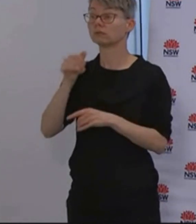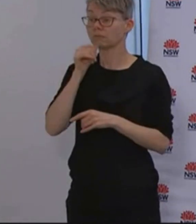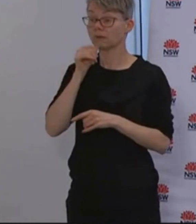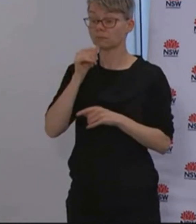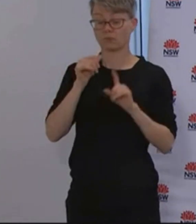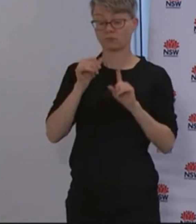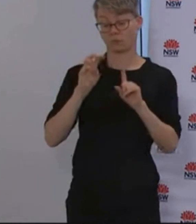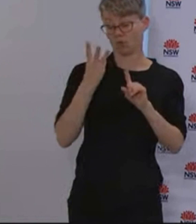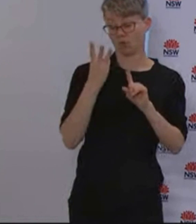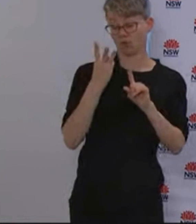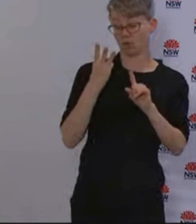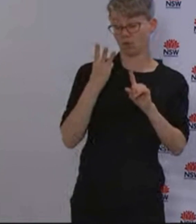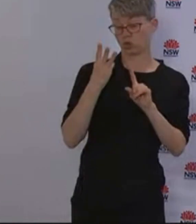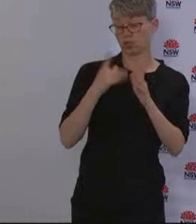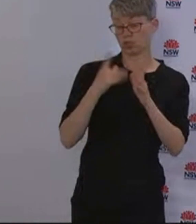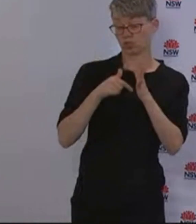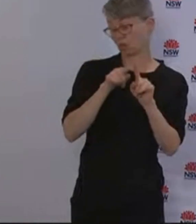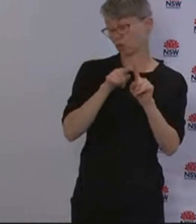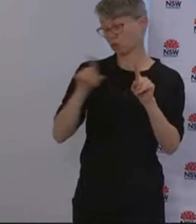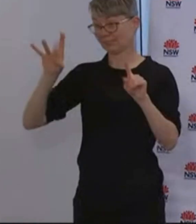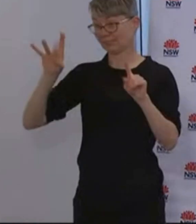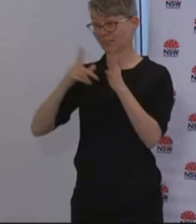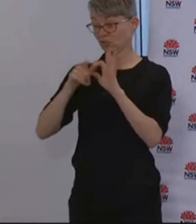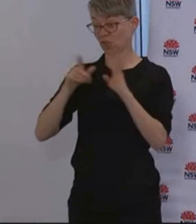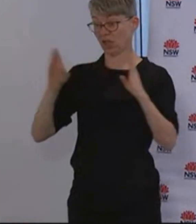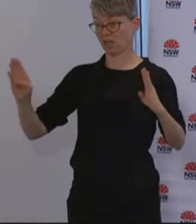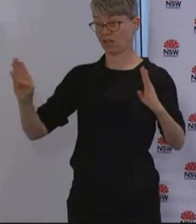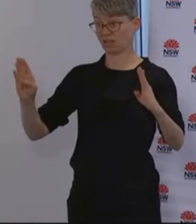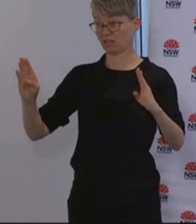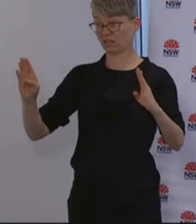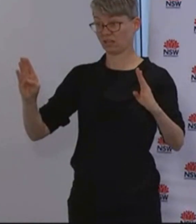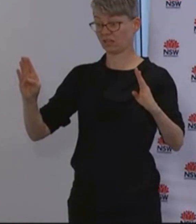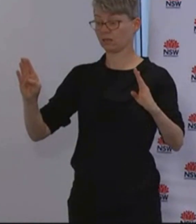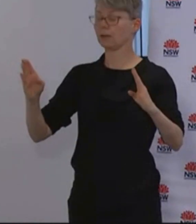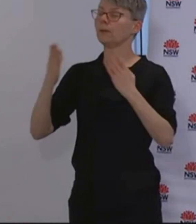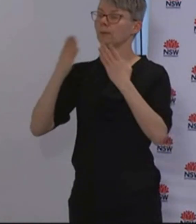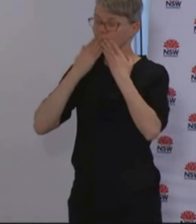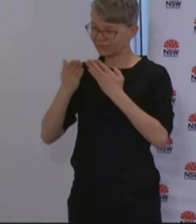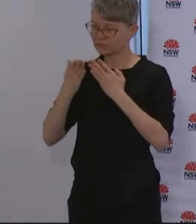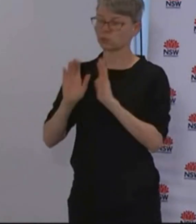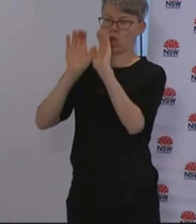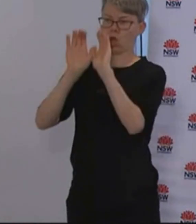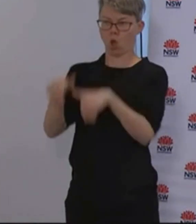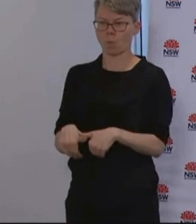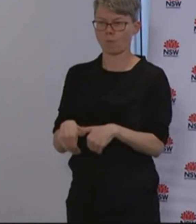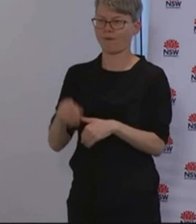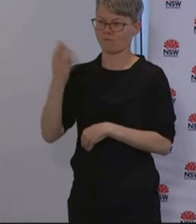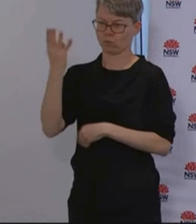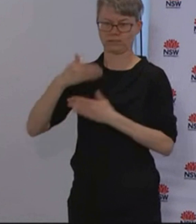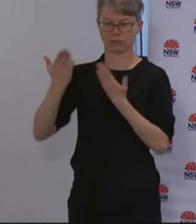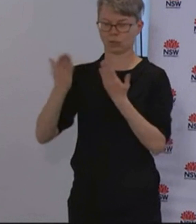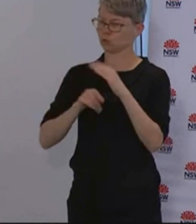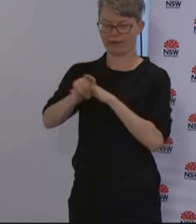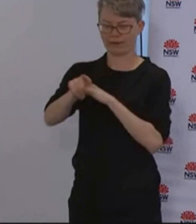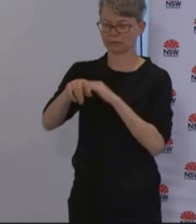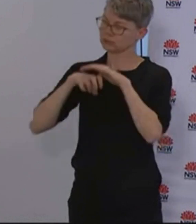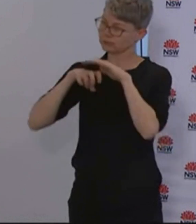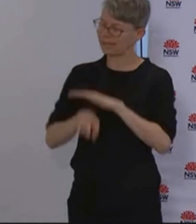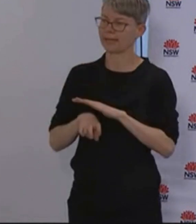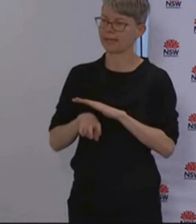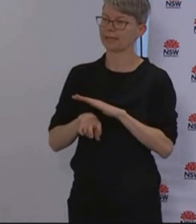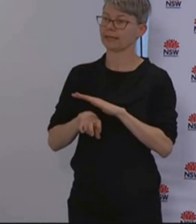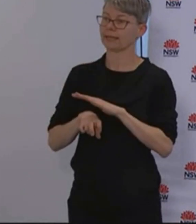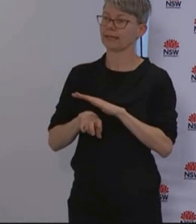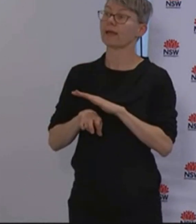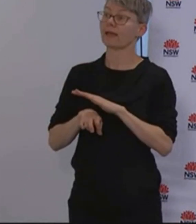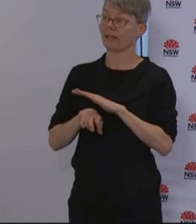between the 3rd of the 10th of July, the Crossroads Hotel, we're asking you to self-isolate, and please get